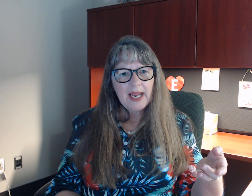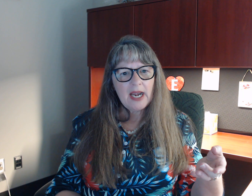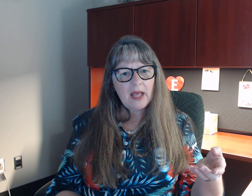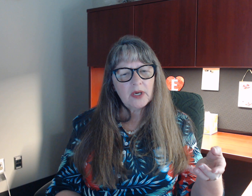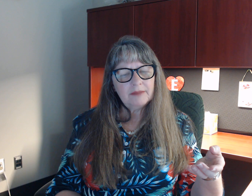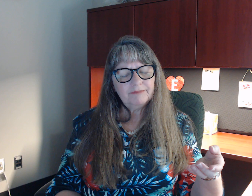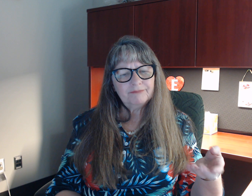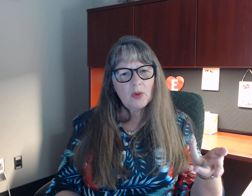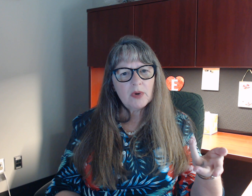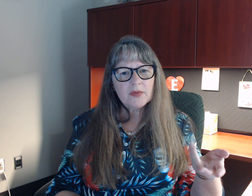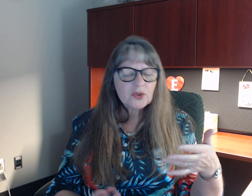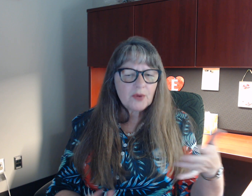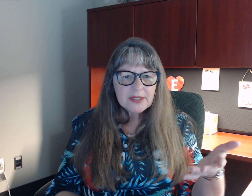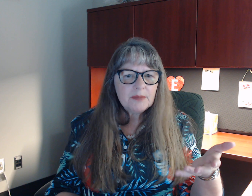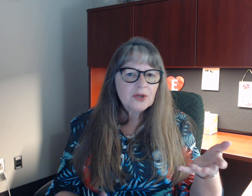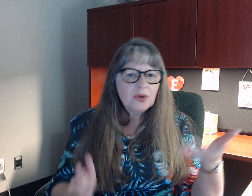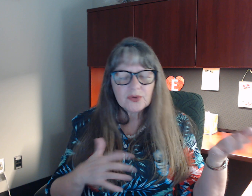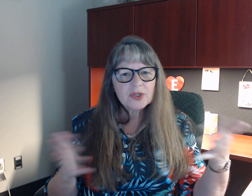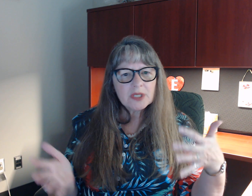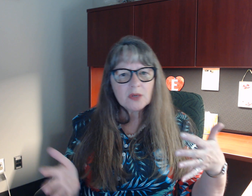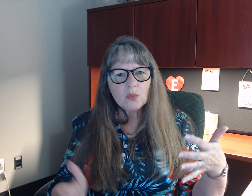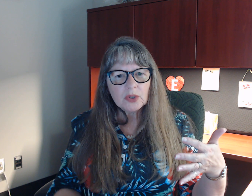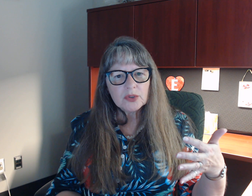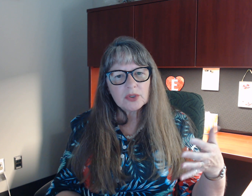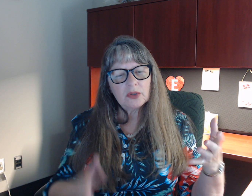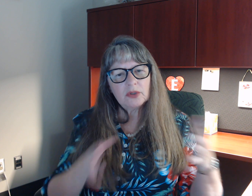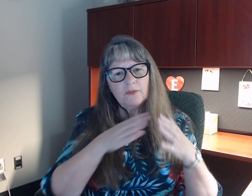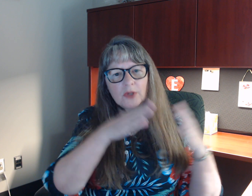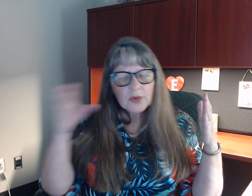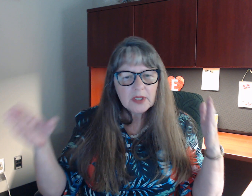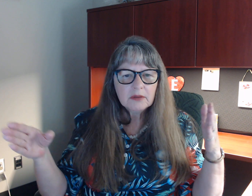I thought, well, that's crazy because you'll just see words floating,